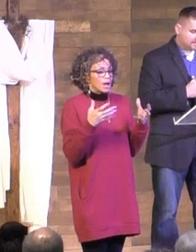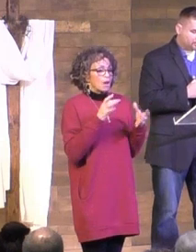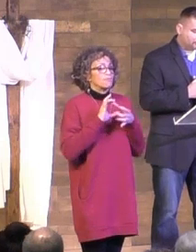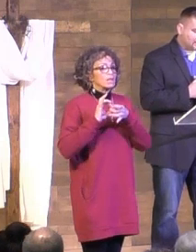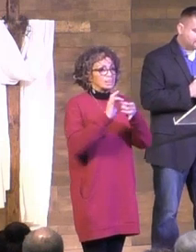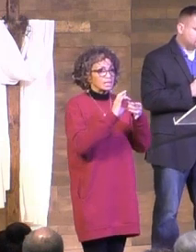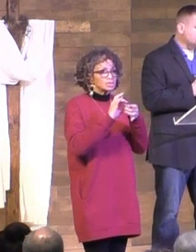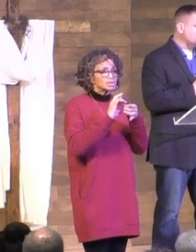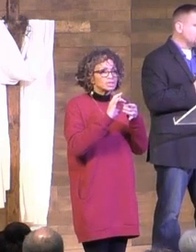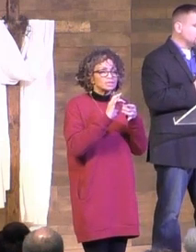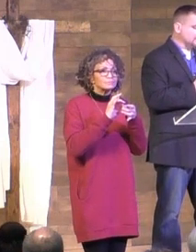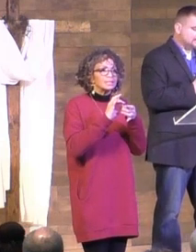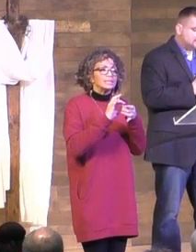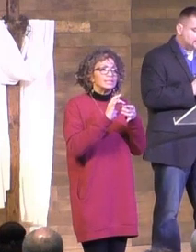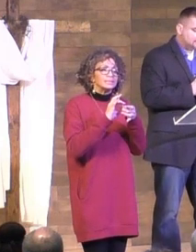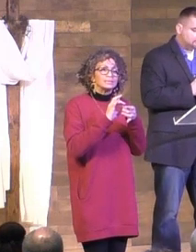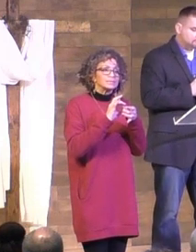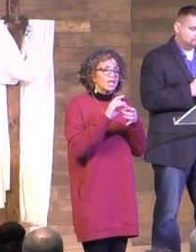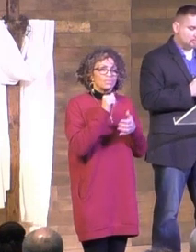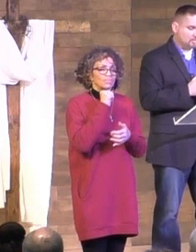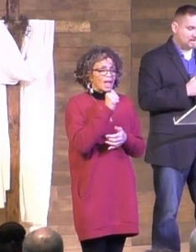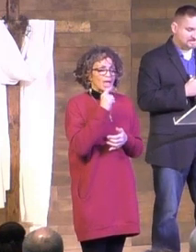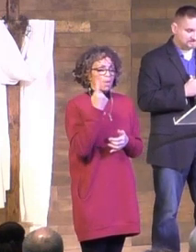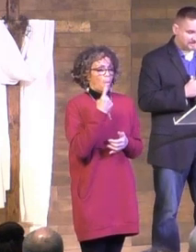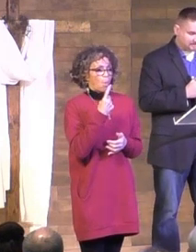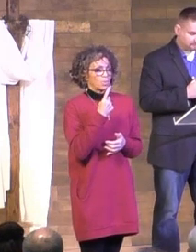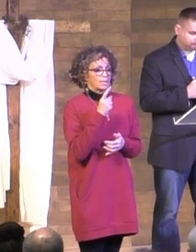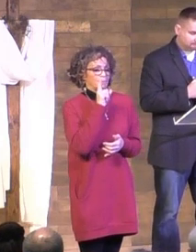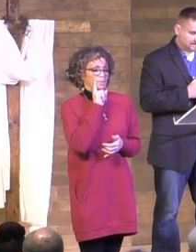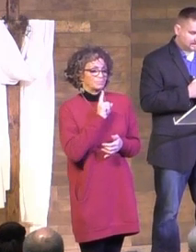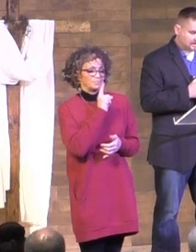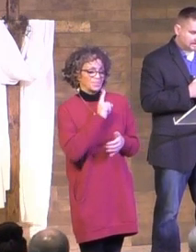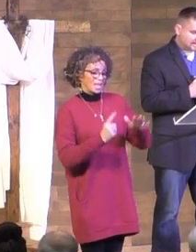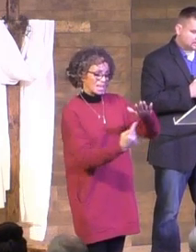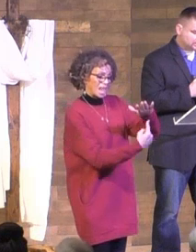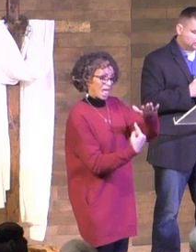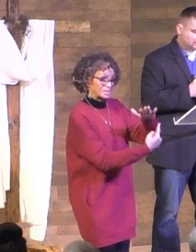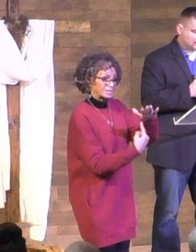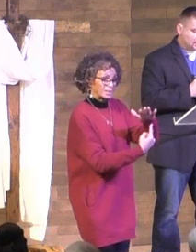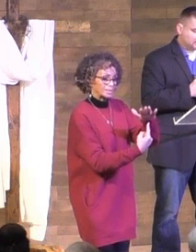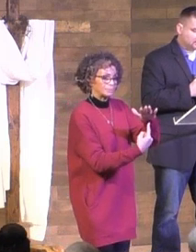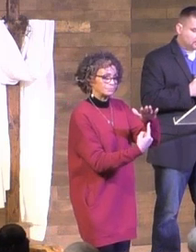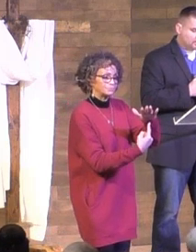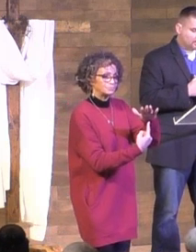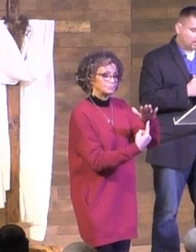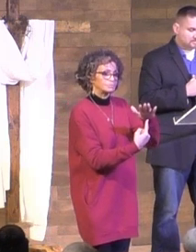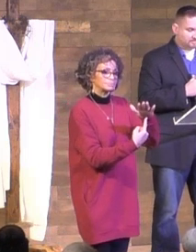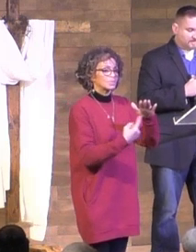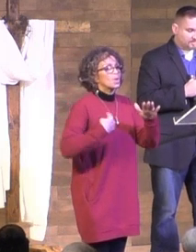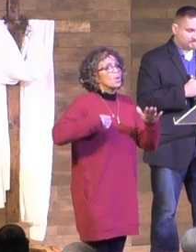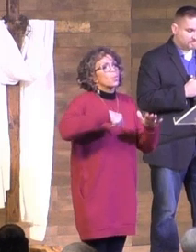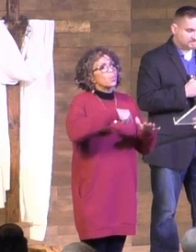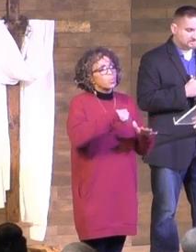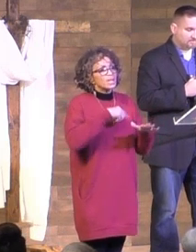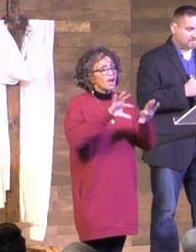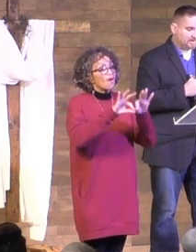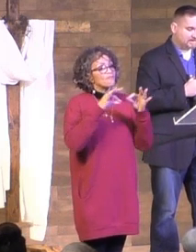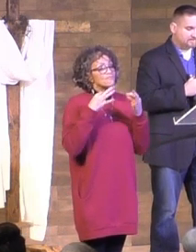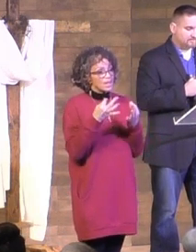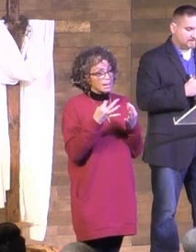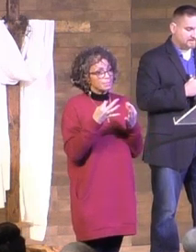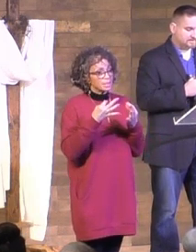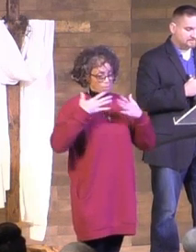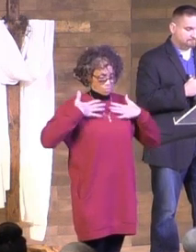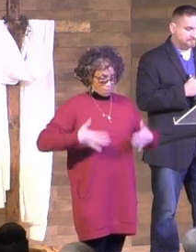to be private or individualistic or isolated. As children of God, we are also family members of the body